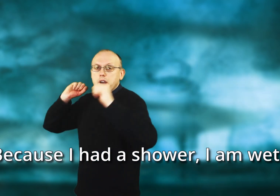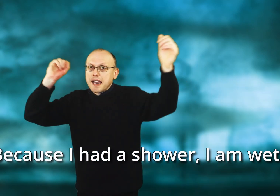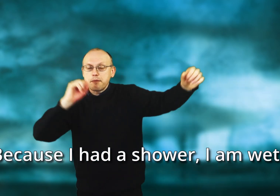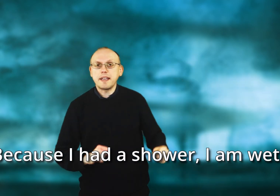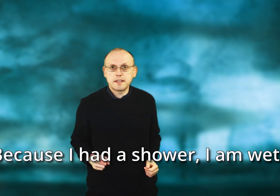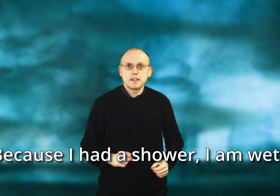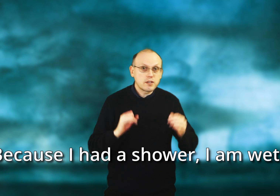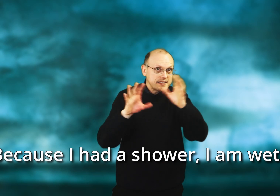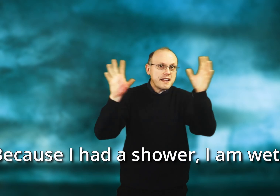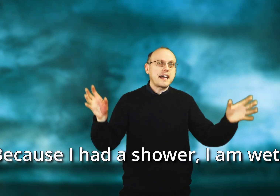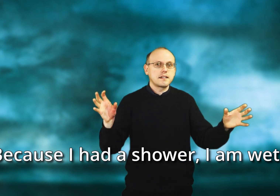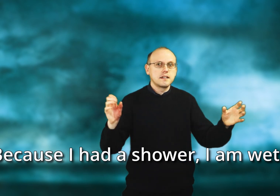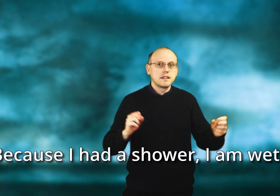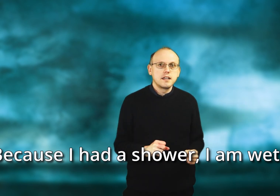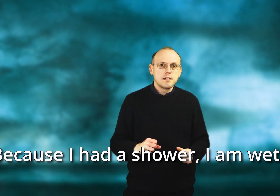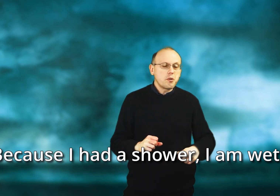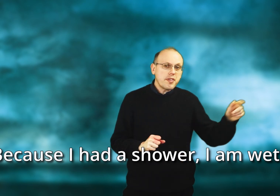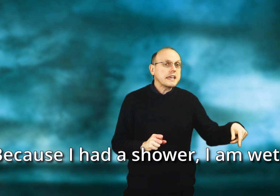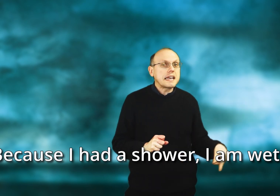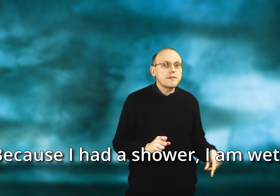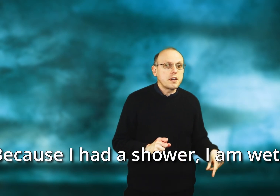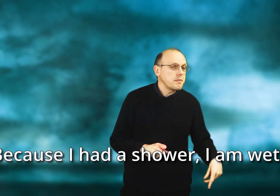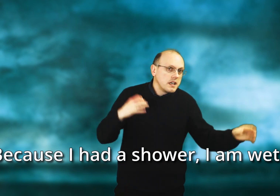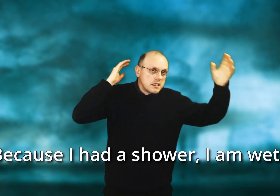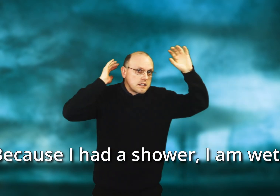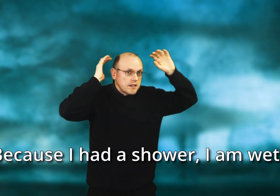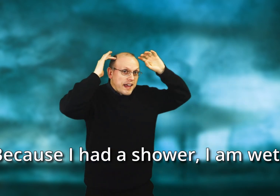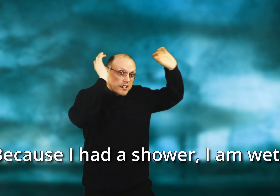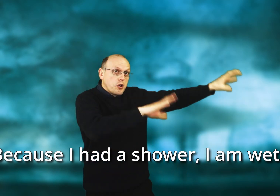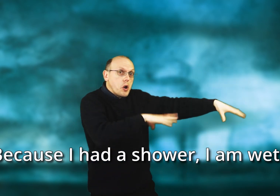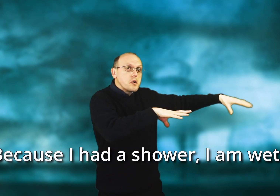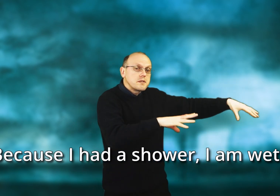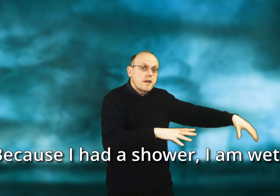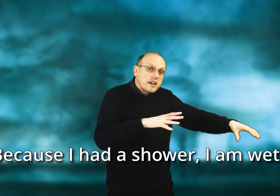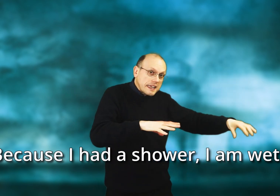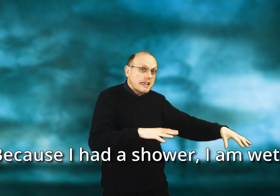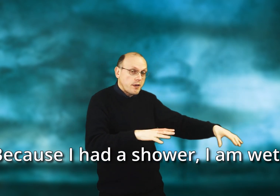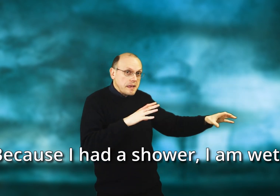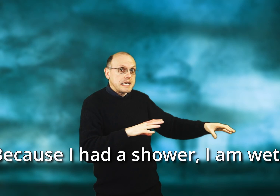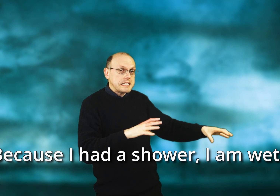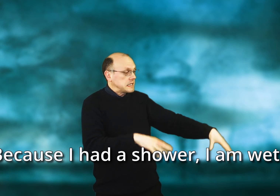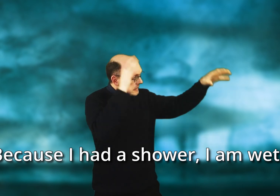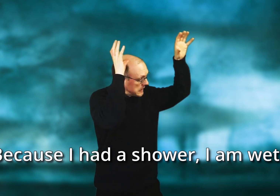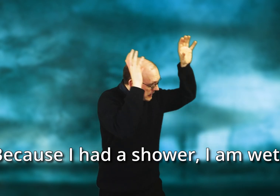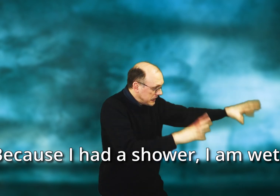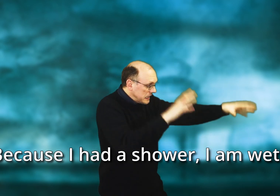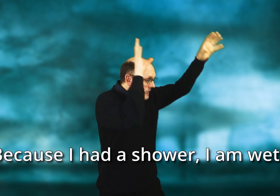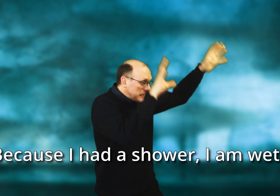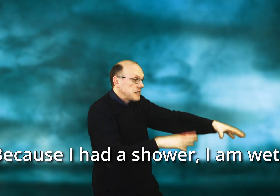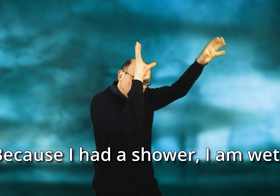am wet. You can say that. But with the linking adverb, that clause, where the linking adverb is, doesn't